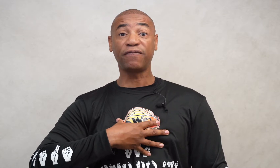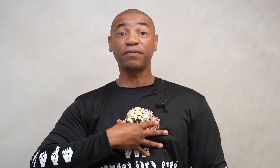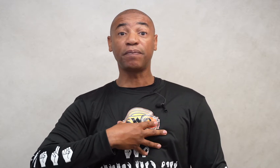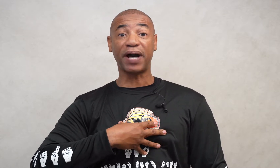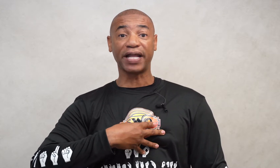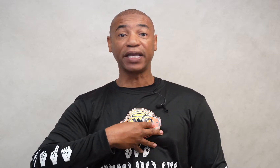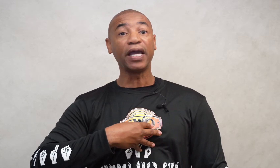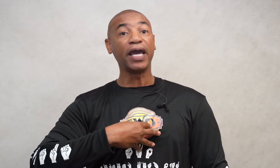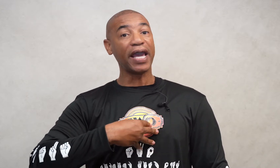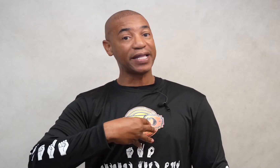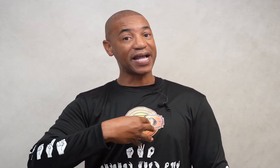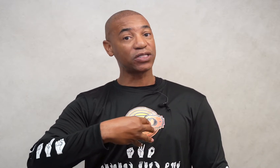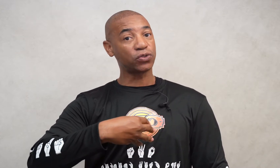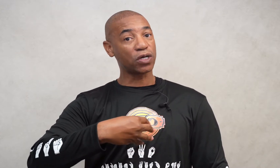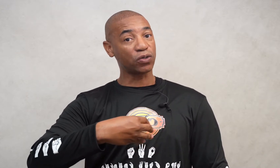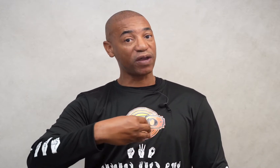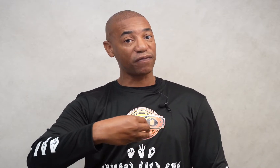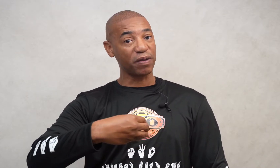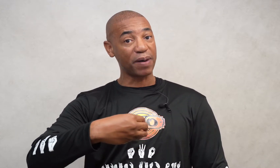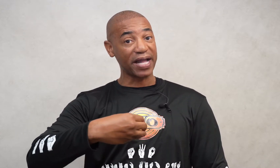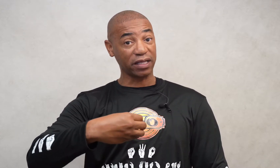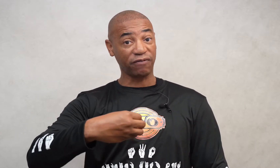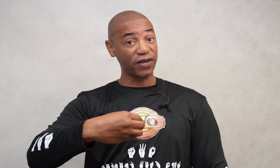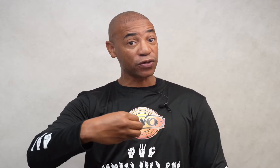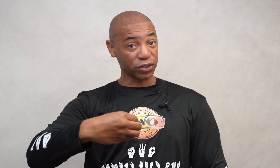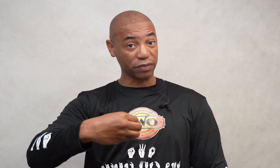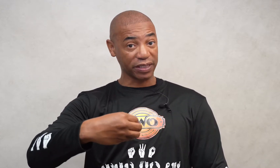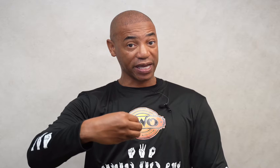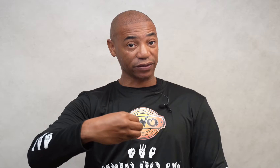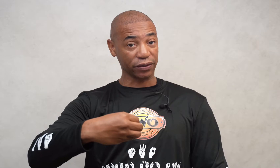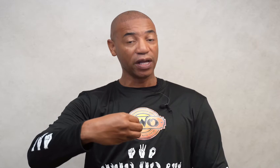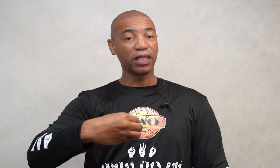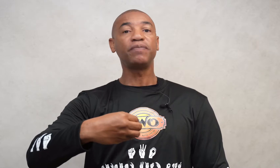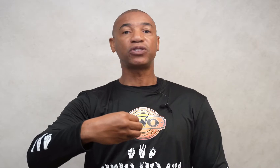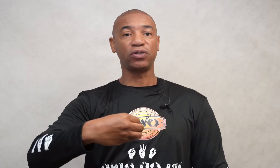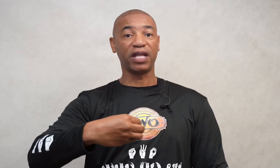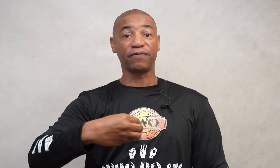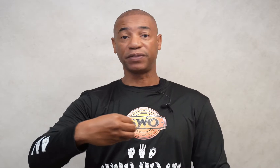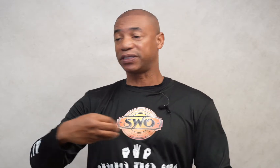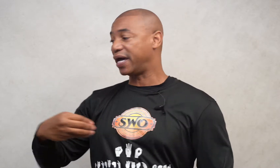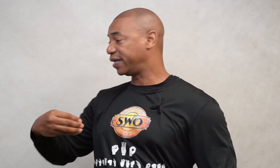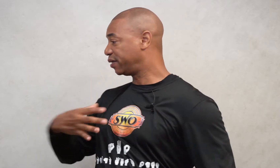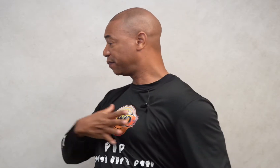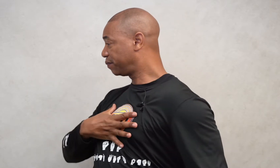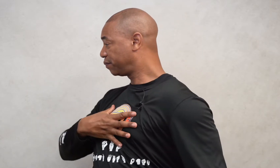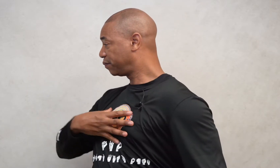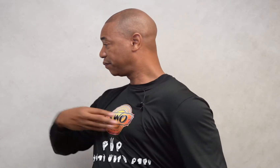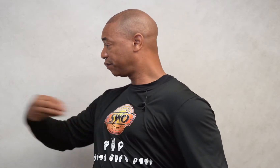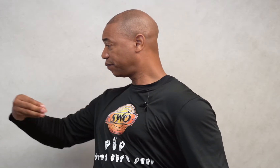the body, and as it draws away from the body, the fingers come together. Let me show you that from the side.